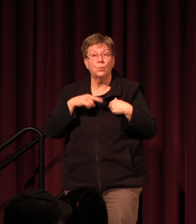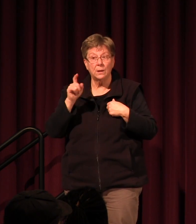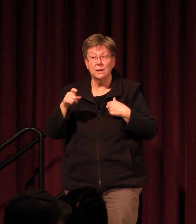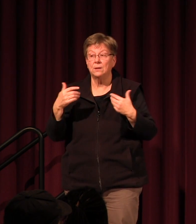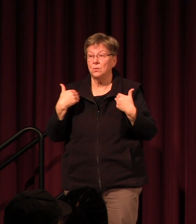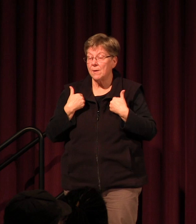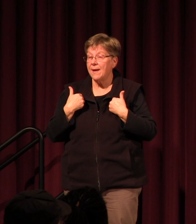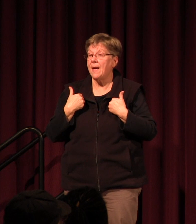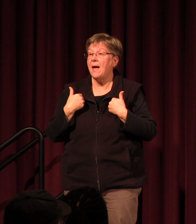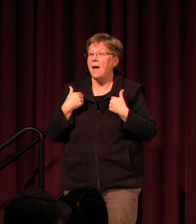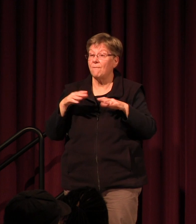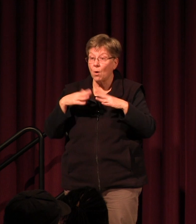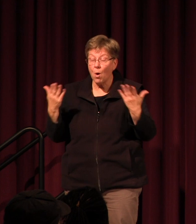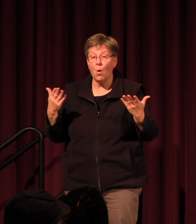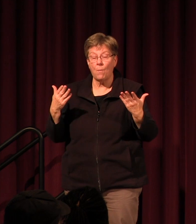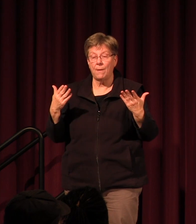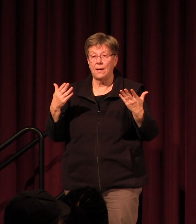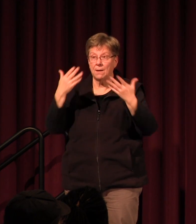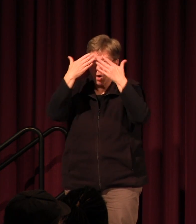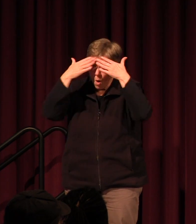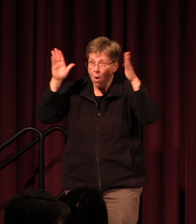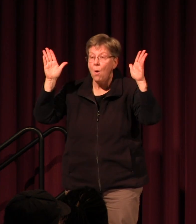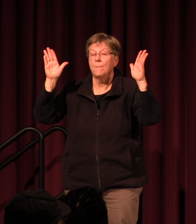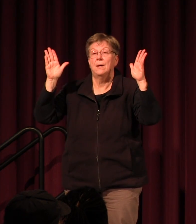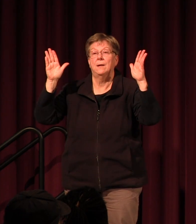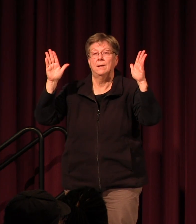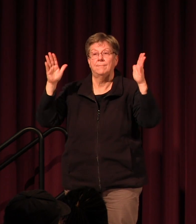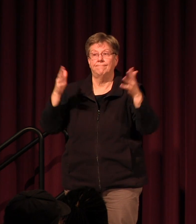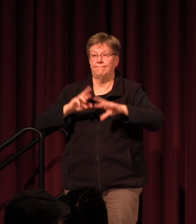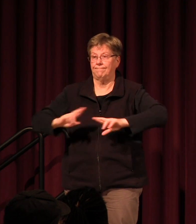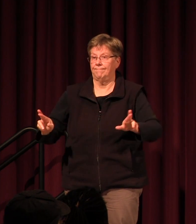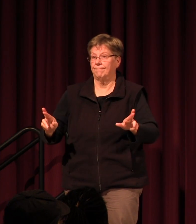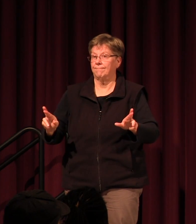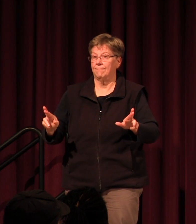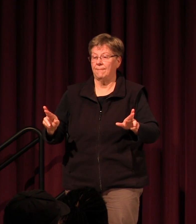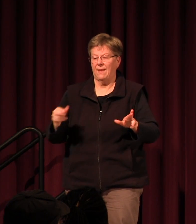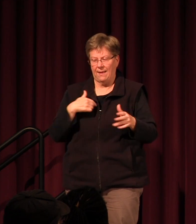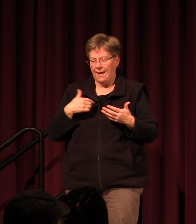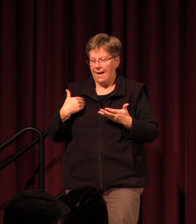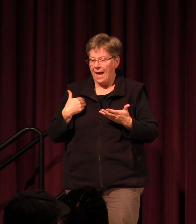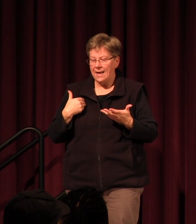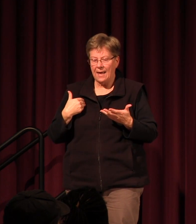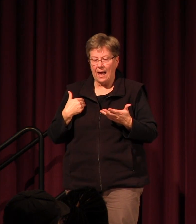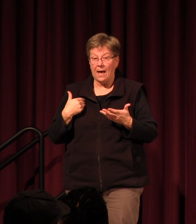to have open hearts and open minds. I had